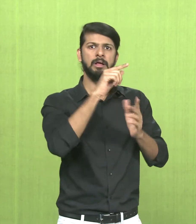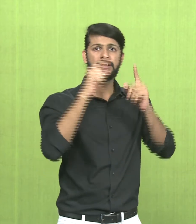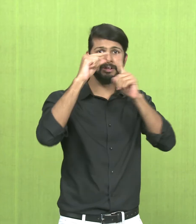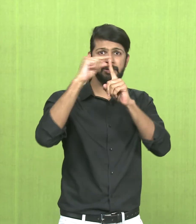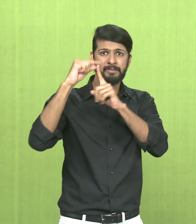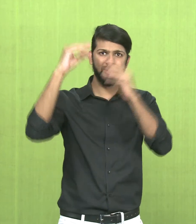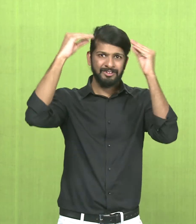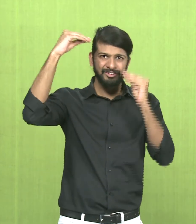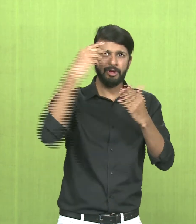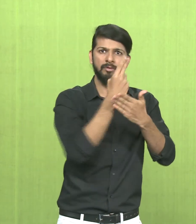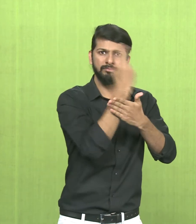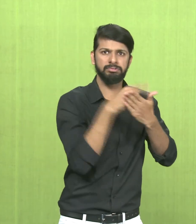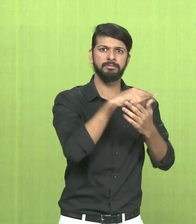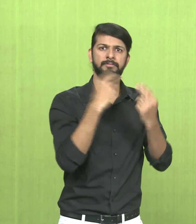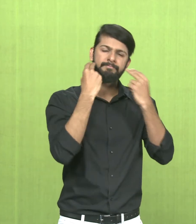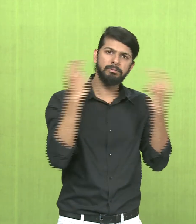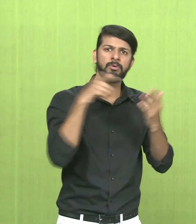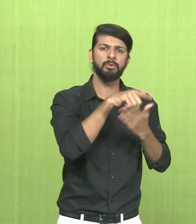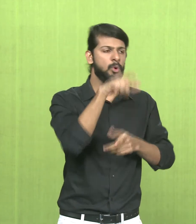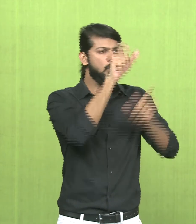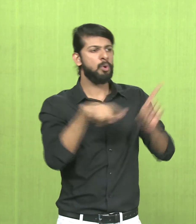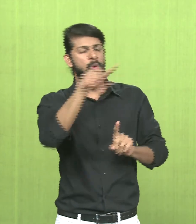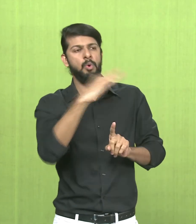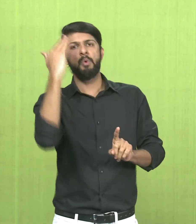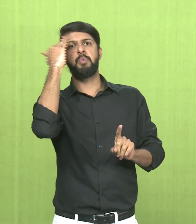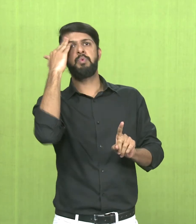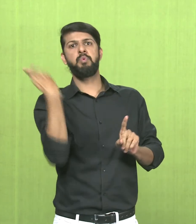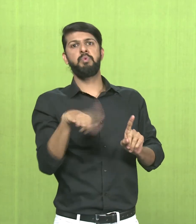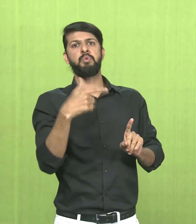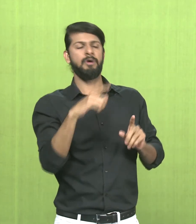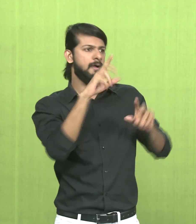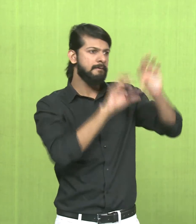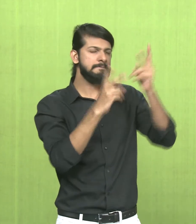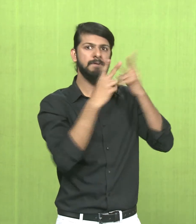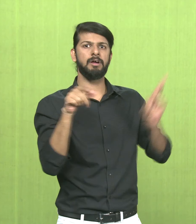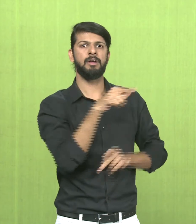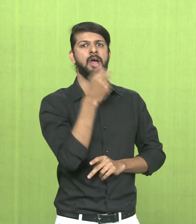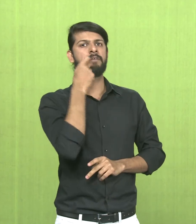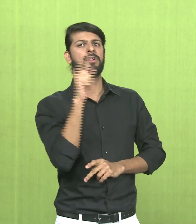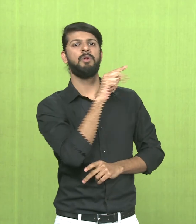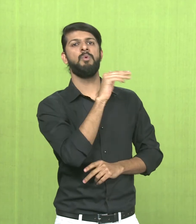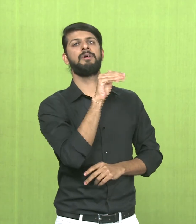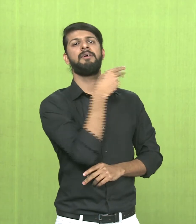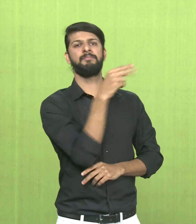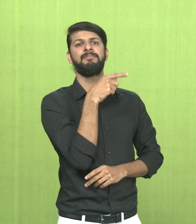a specific style of art where multitudes of viewpoints of the subject are represented